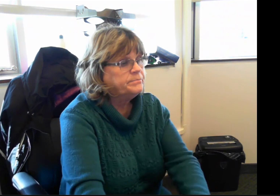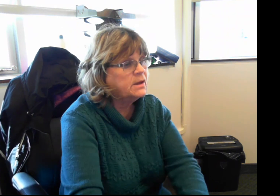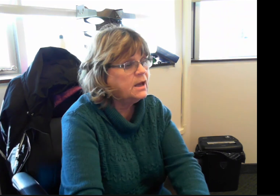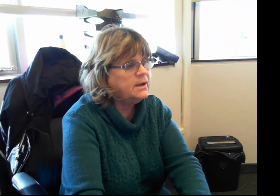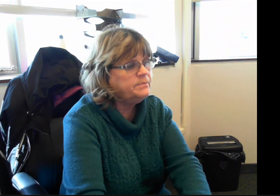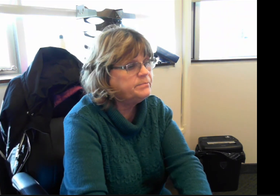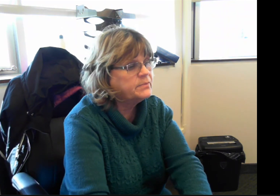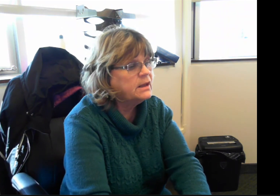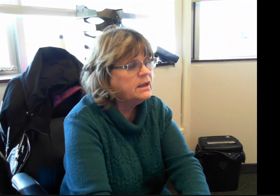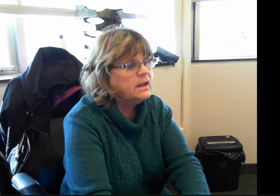Okay.